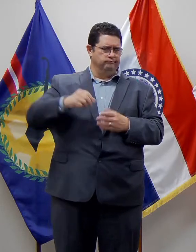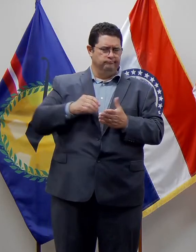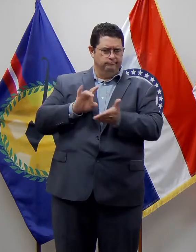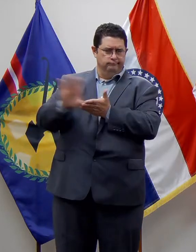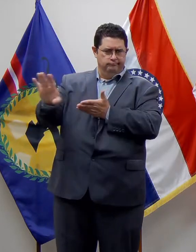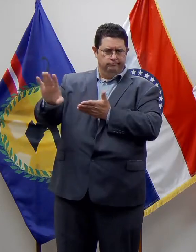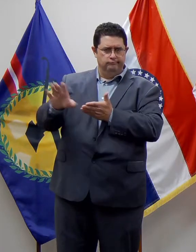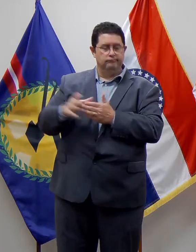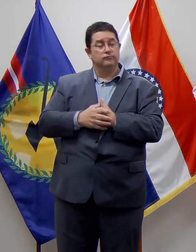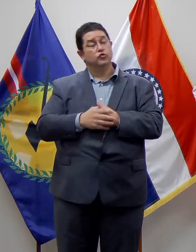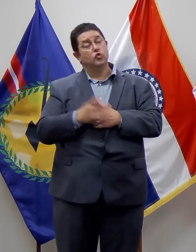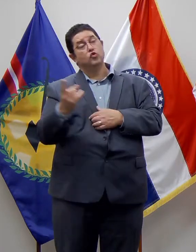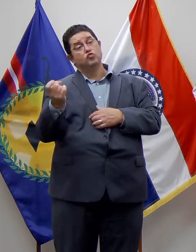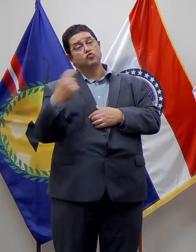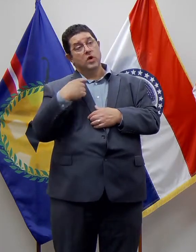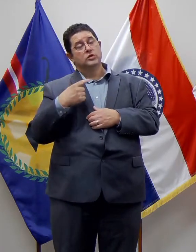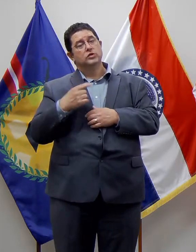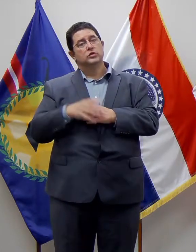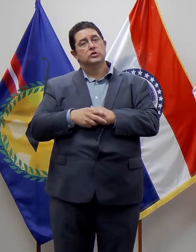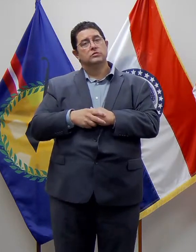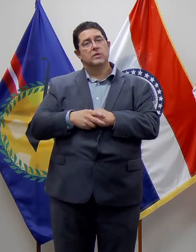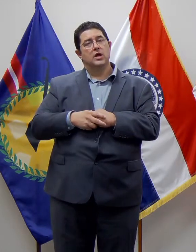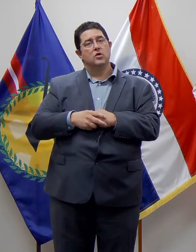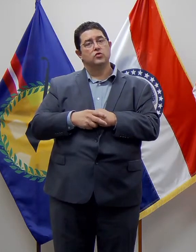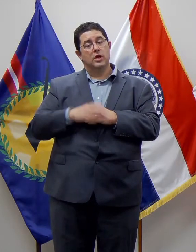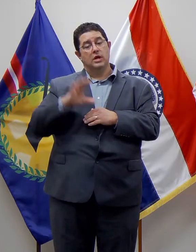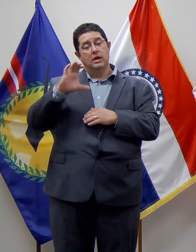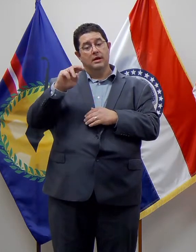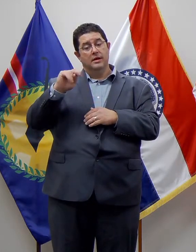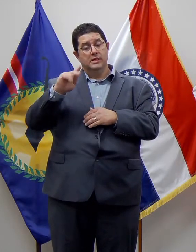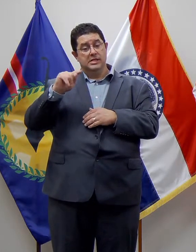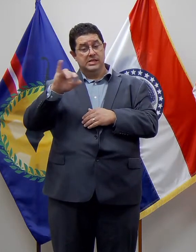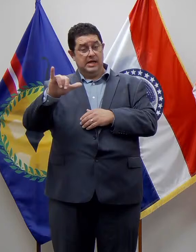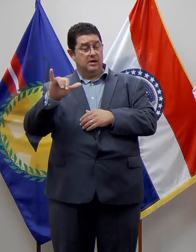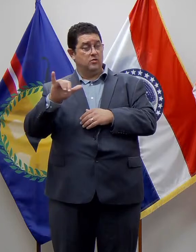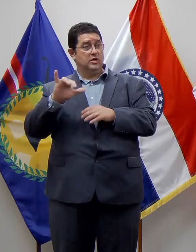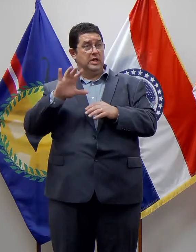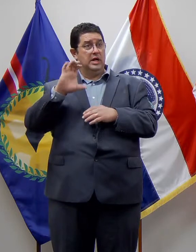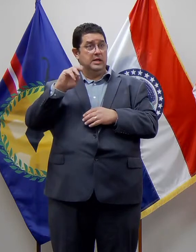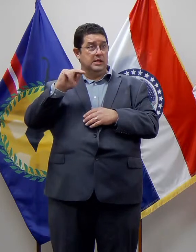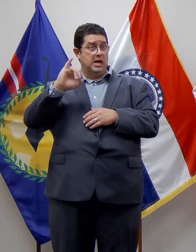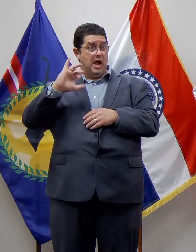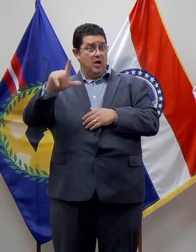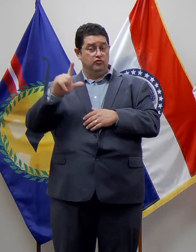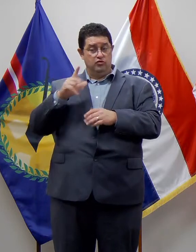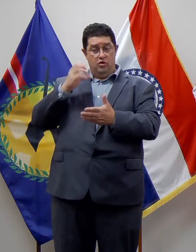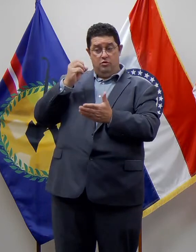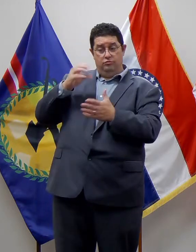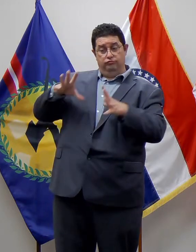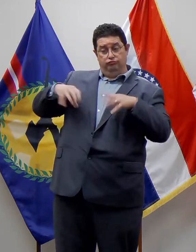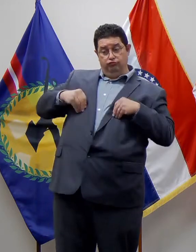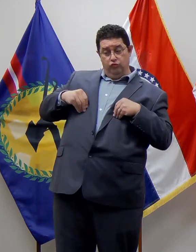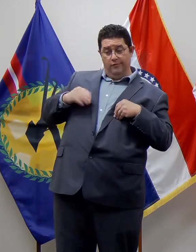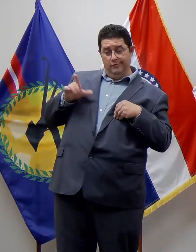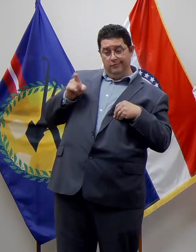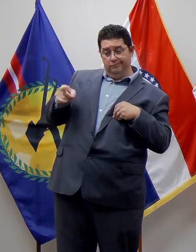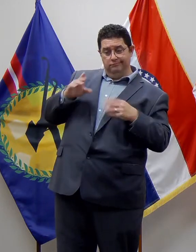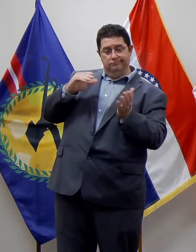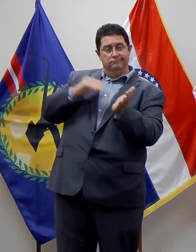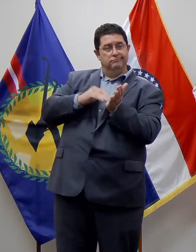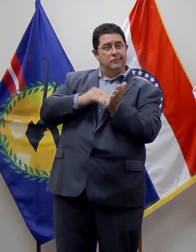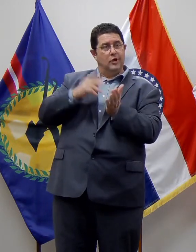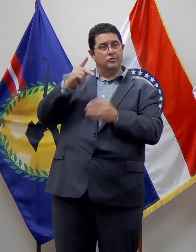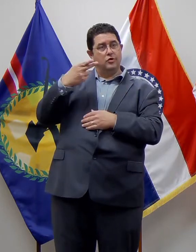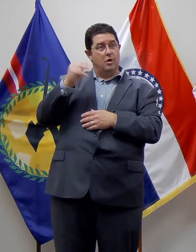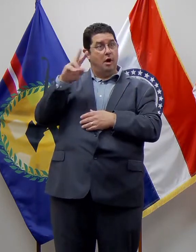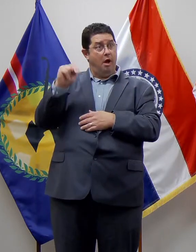So the question is about the county council's approval of Dr. Khan and his confirmation of Dr. Khan